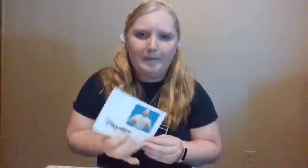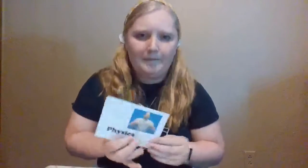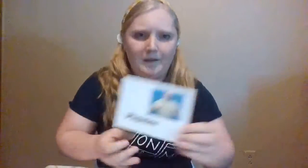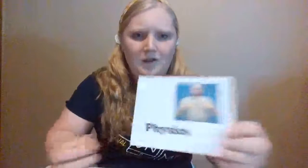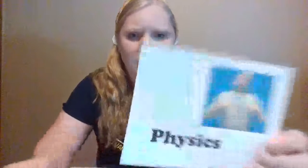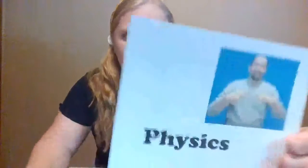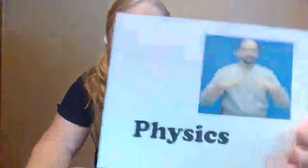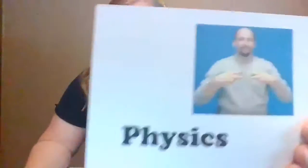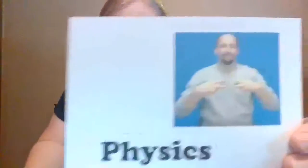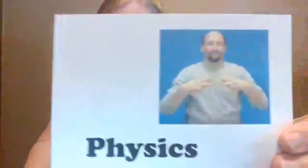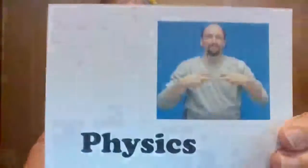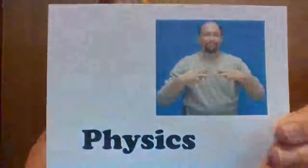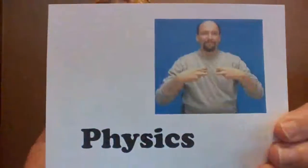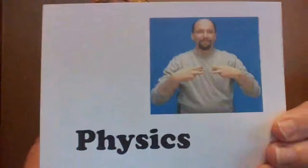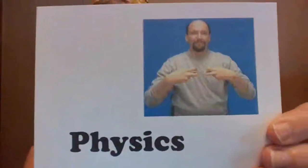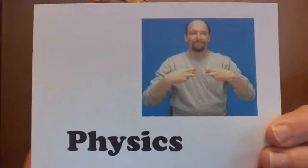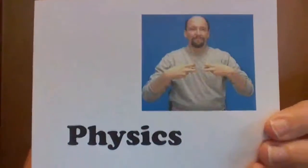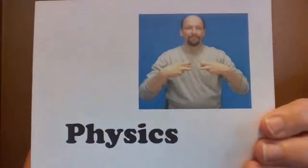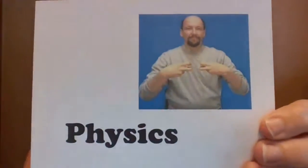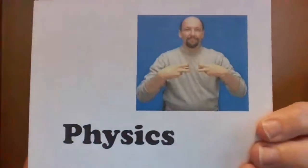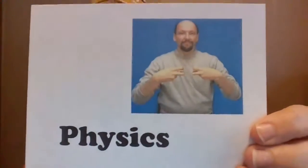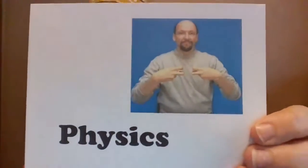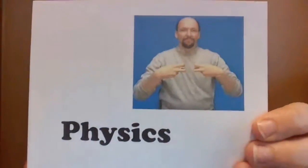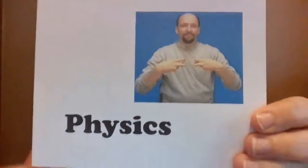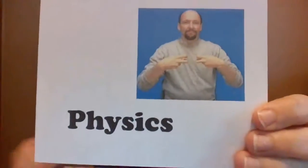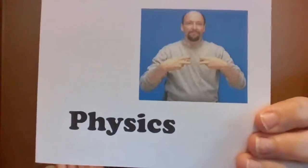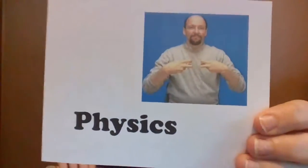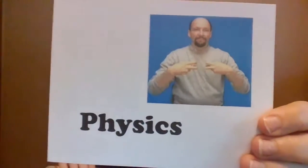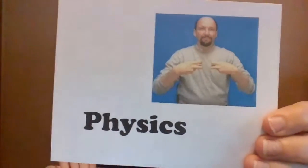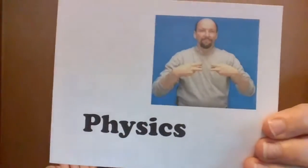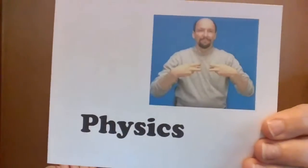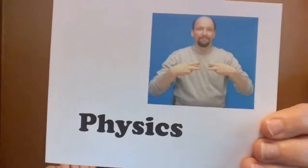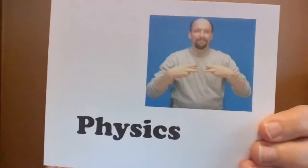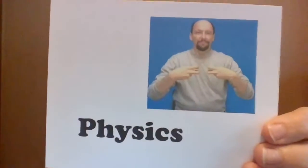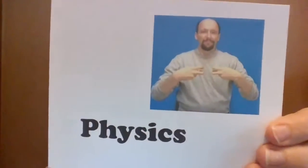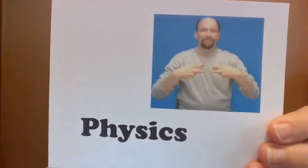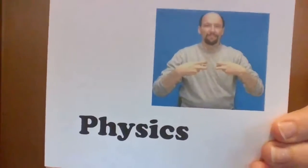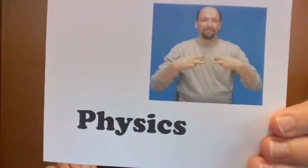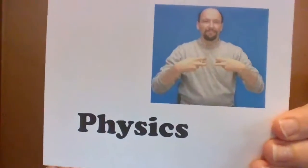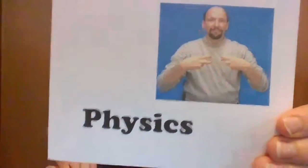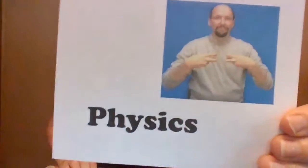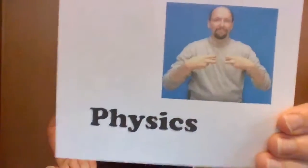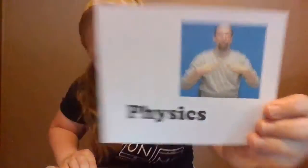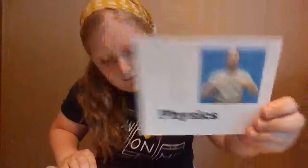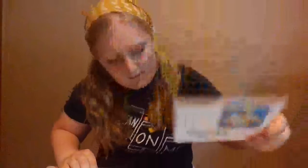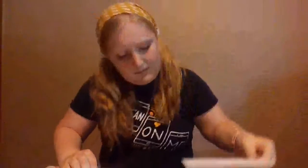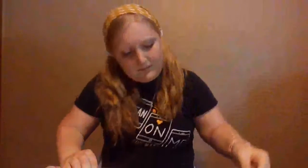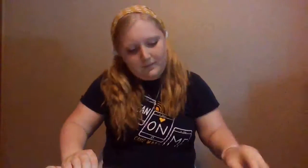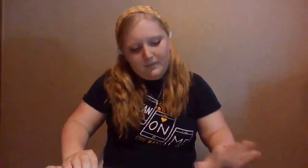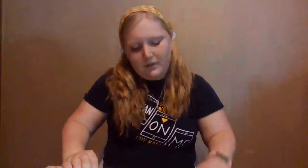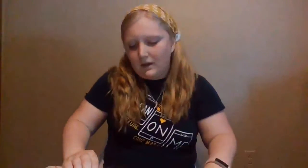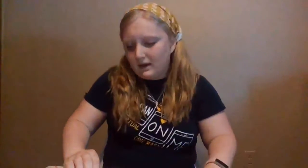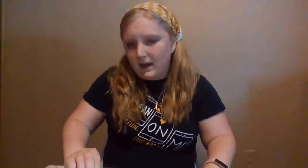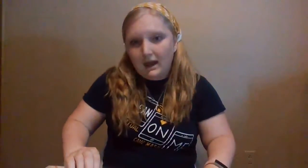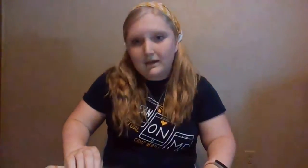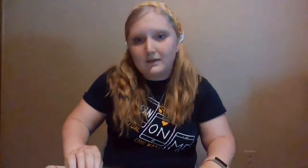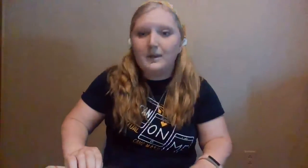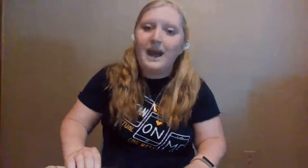The flashcard's kind of hard to tell, so I think that's right. All right. Next, we